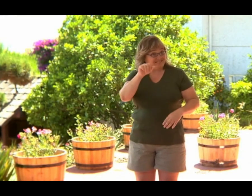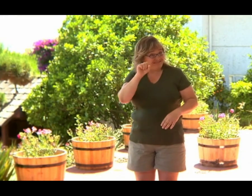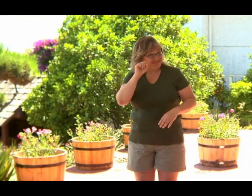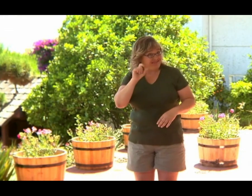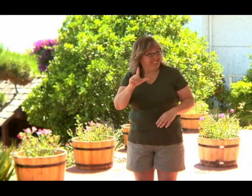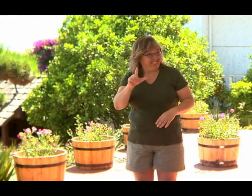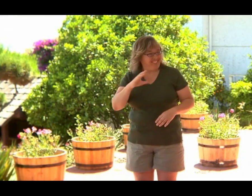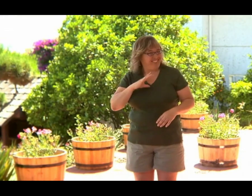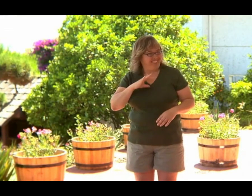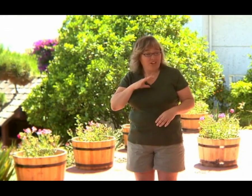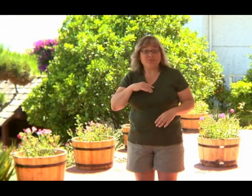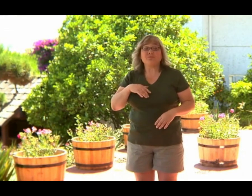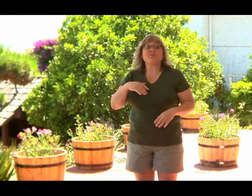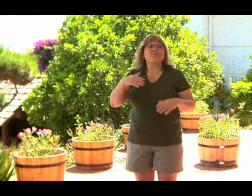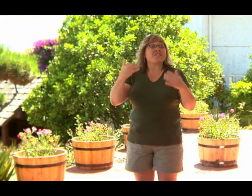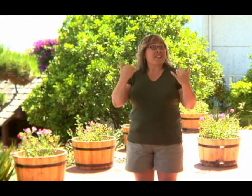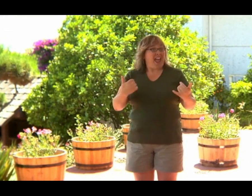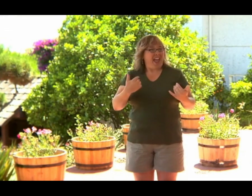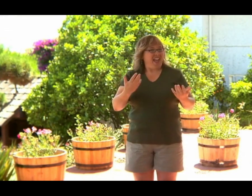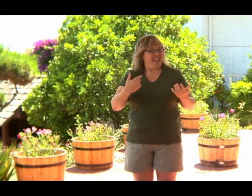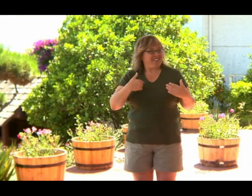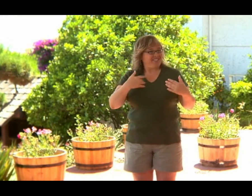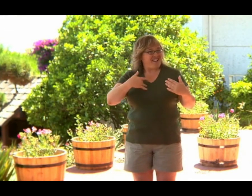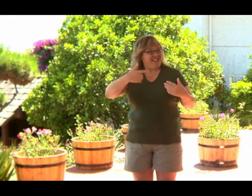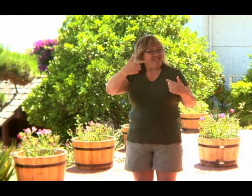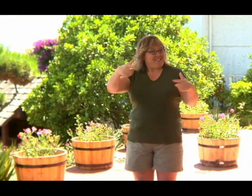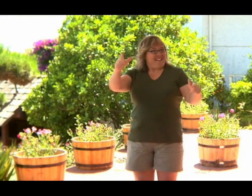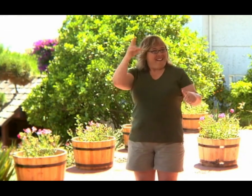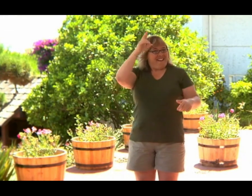started volunteering for the local office of the American Cancer Society.